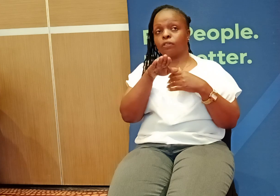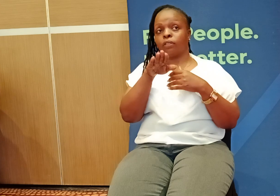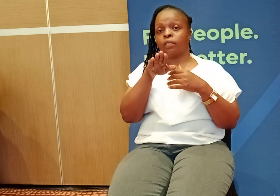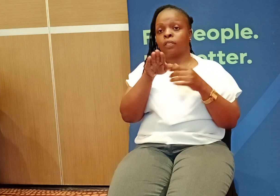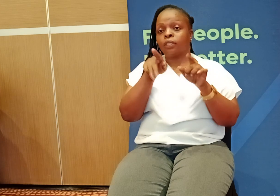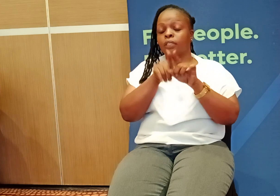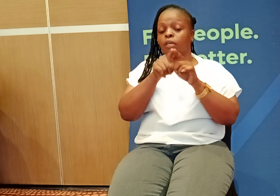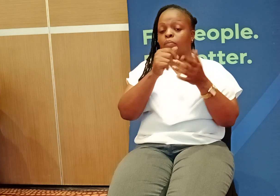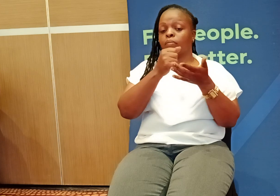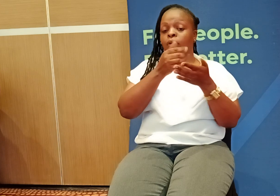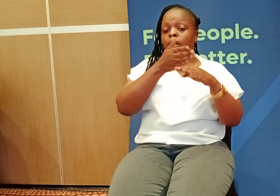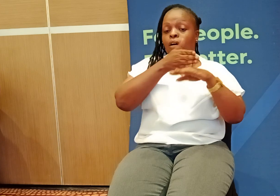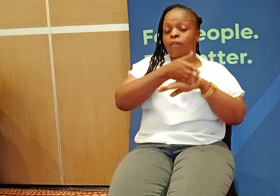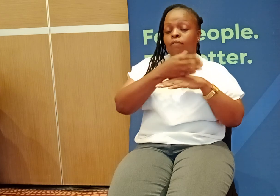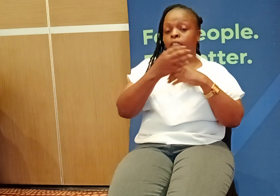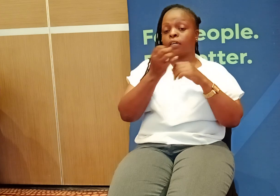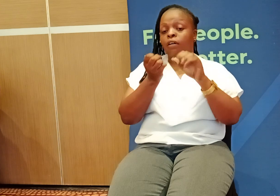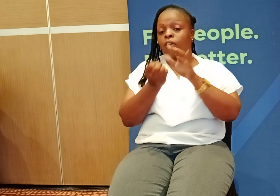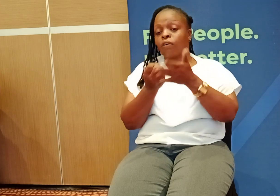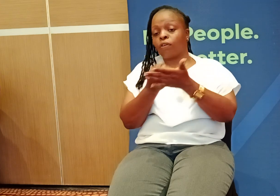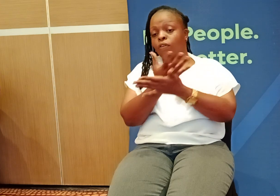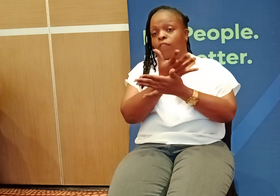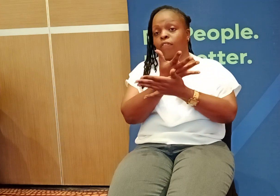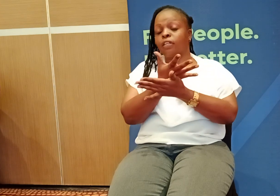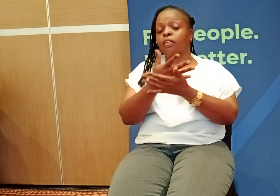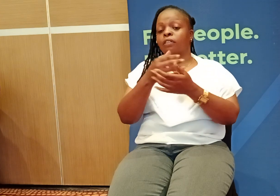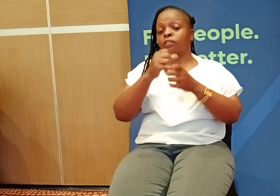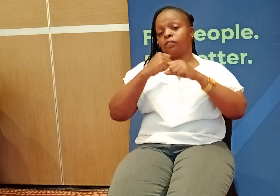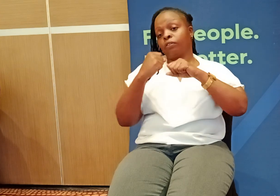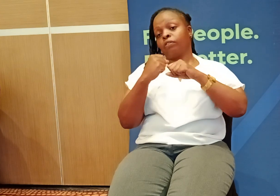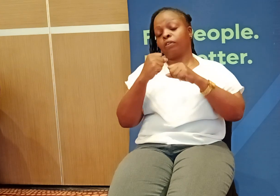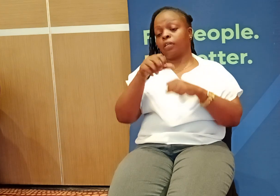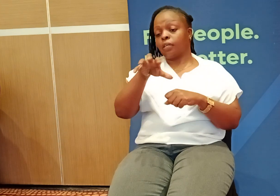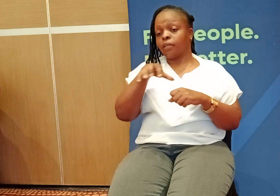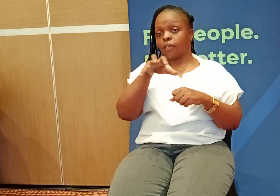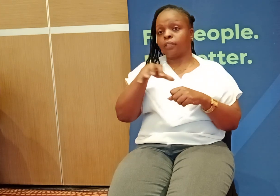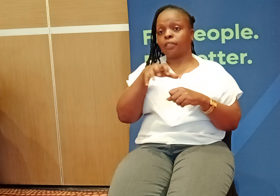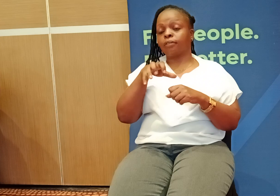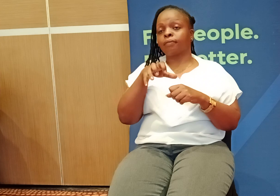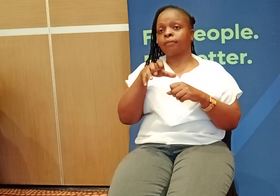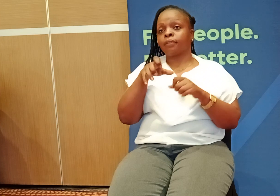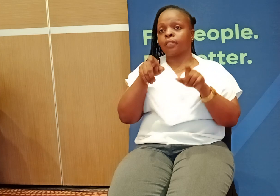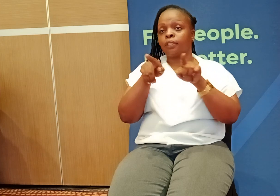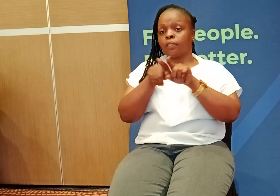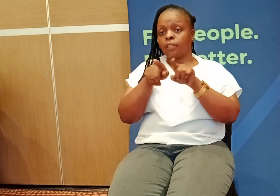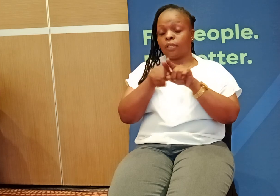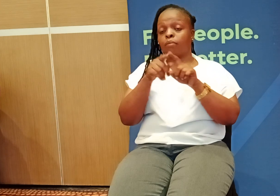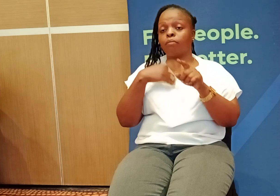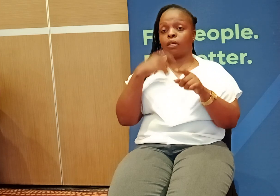post-COVID, strong rebound in agriculture. And I think if you just look